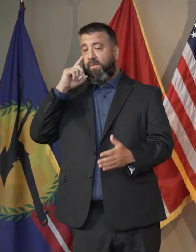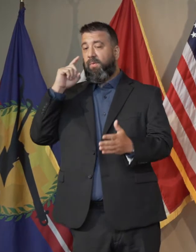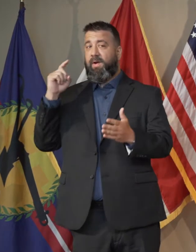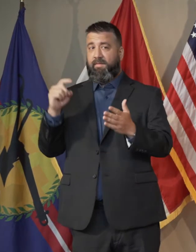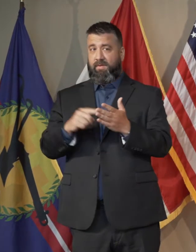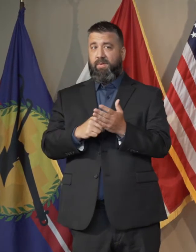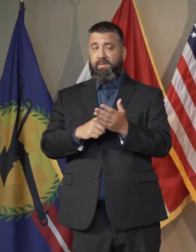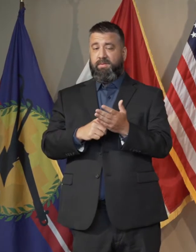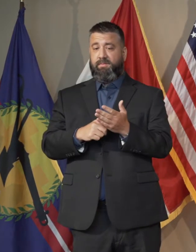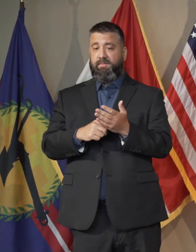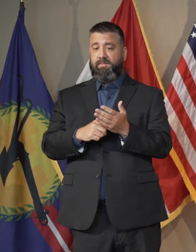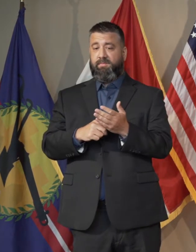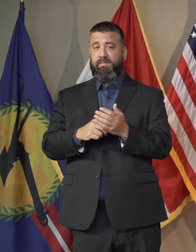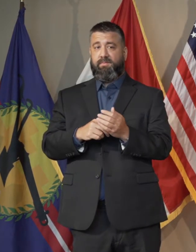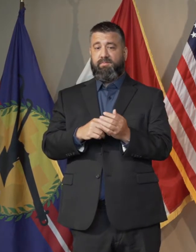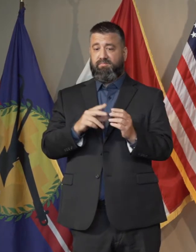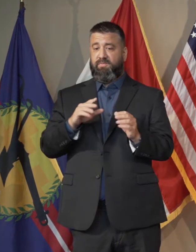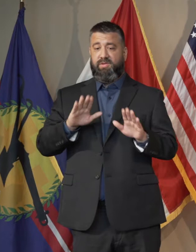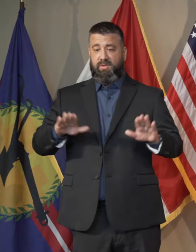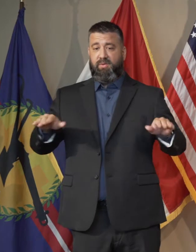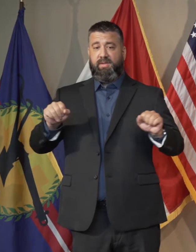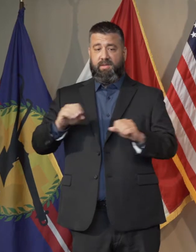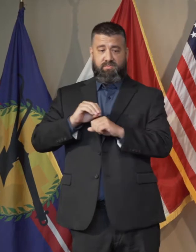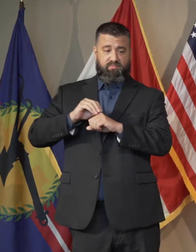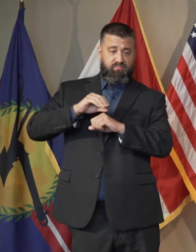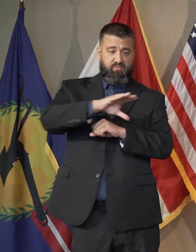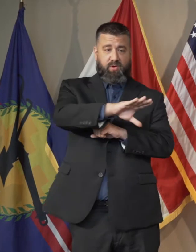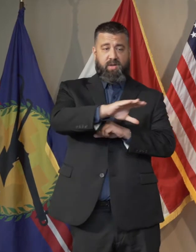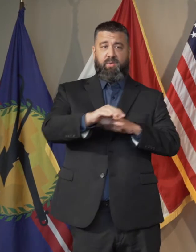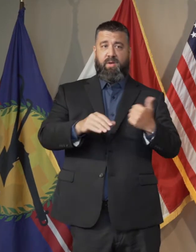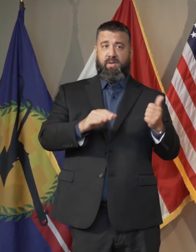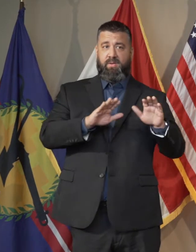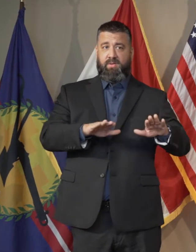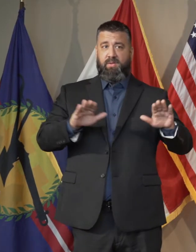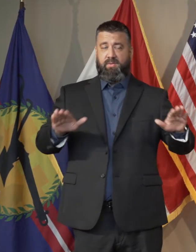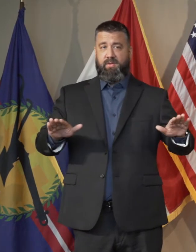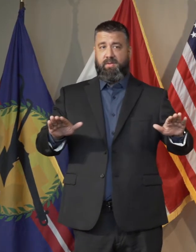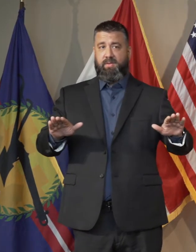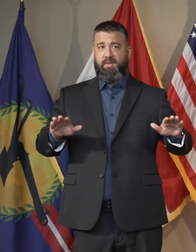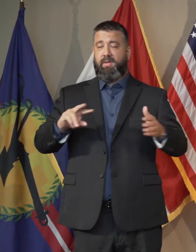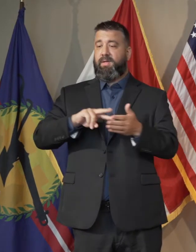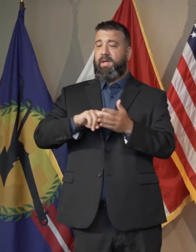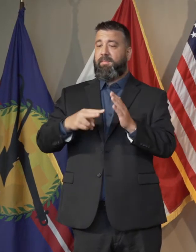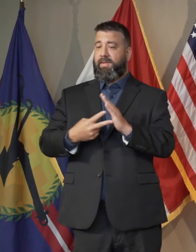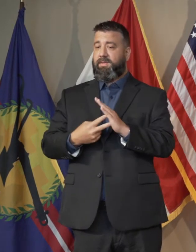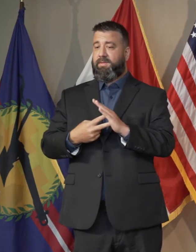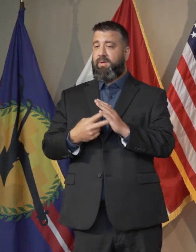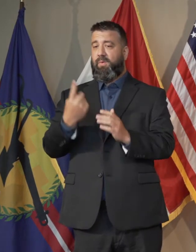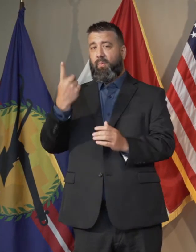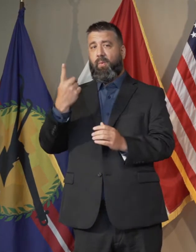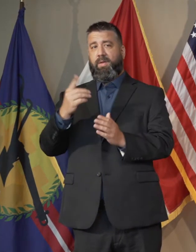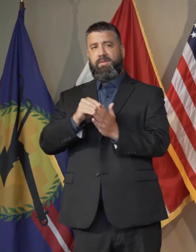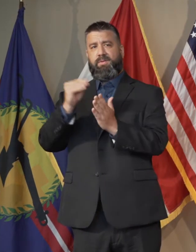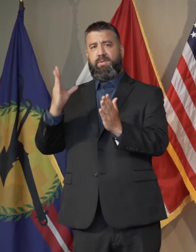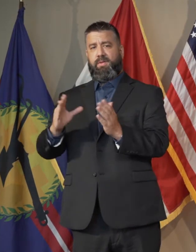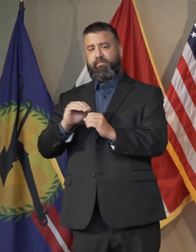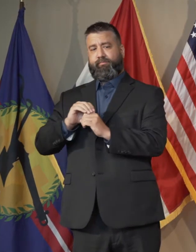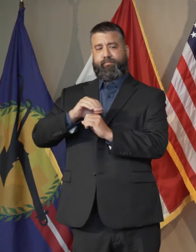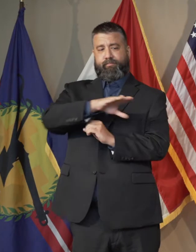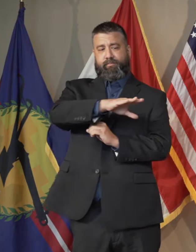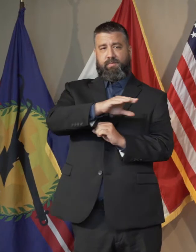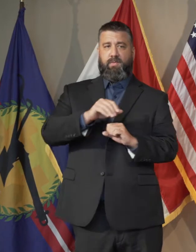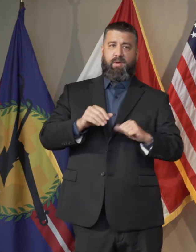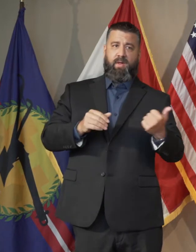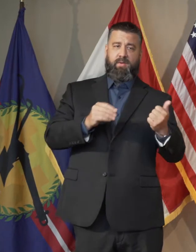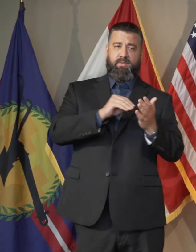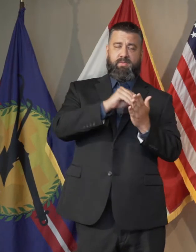transmission associated with school or school-related activities, and this means one student has passed the virus on to another